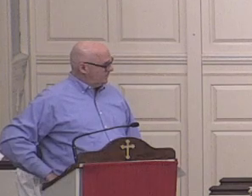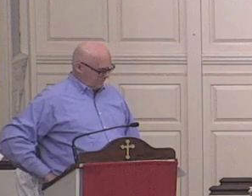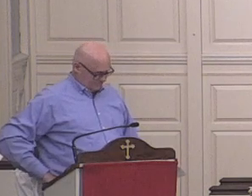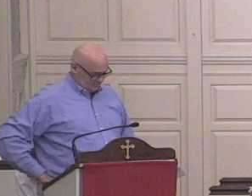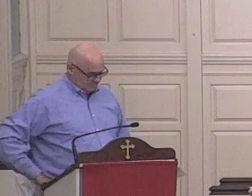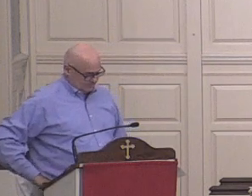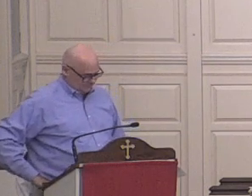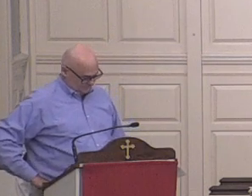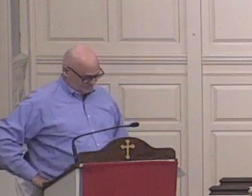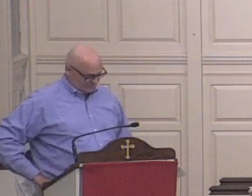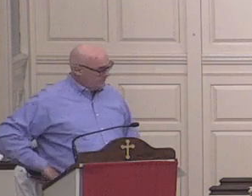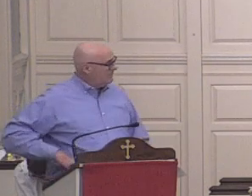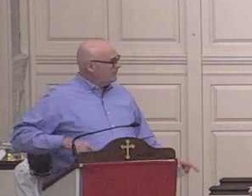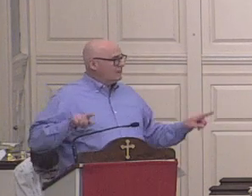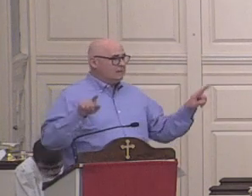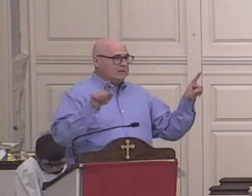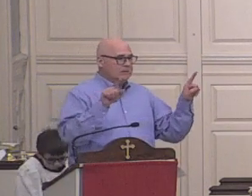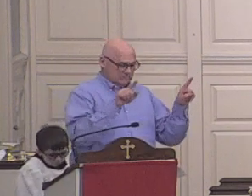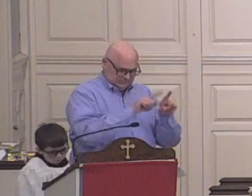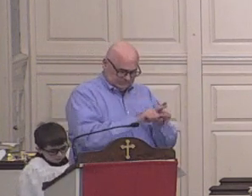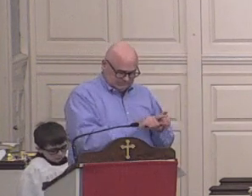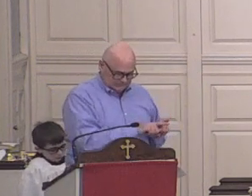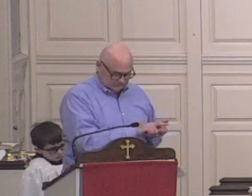the cross."